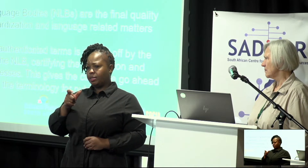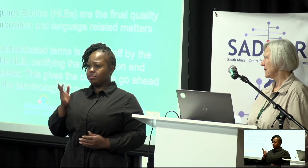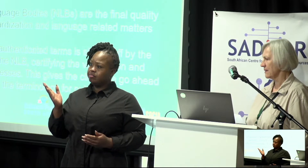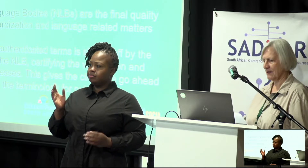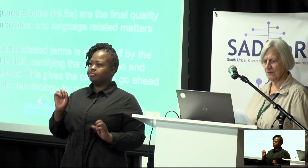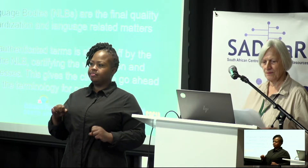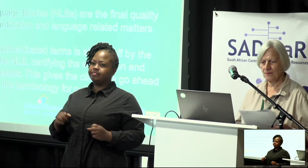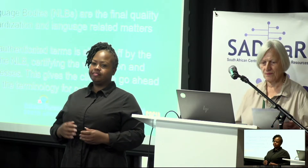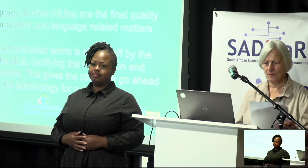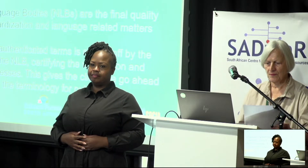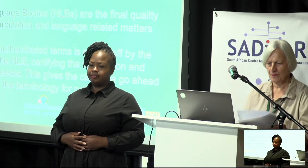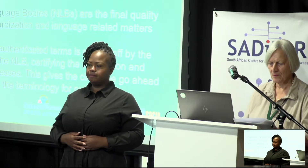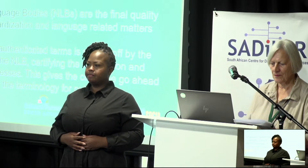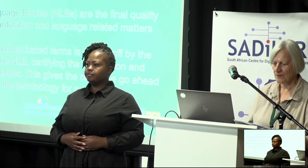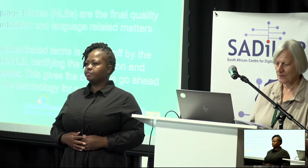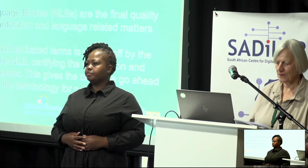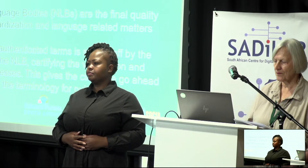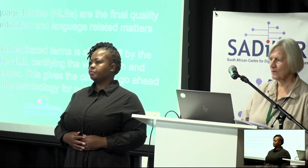Please, yes, please.